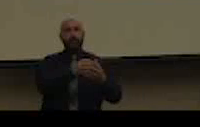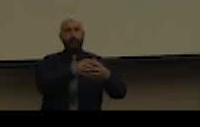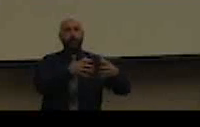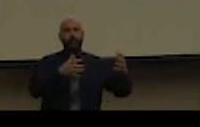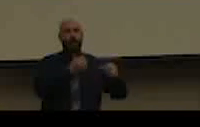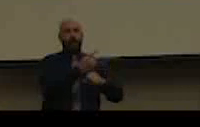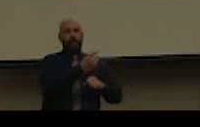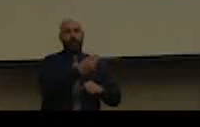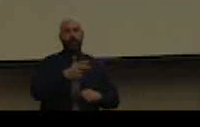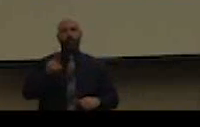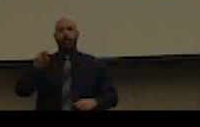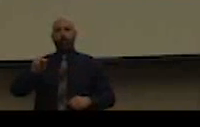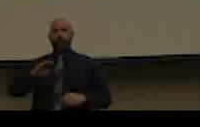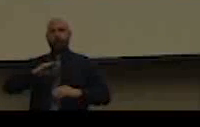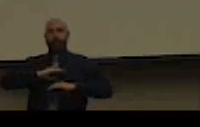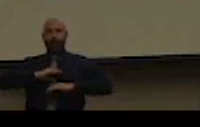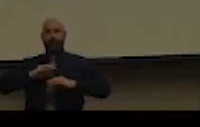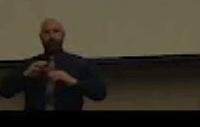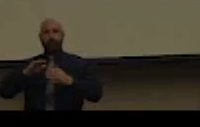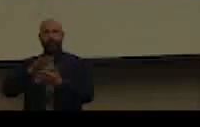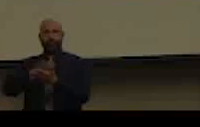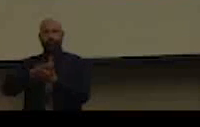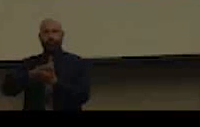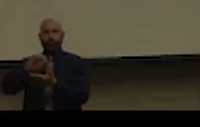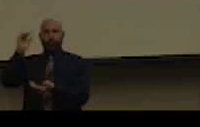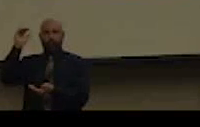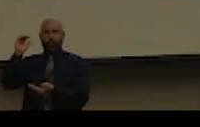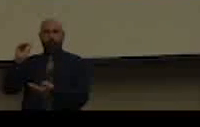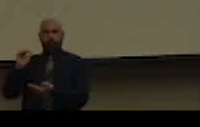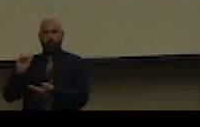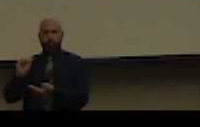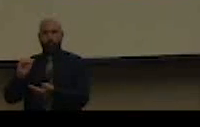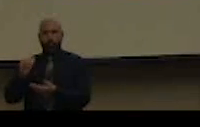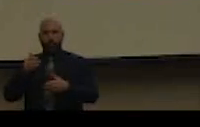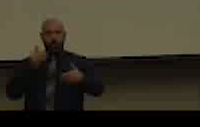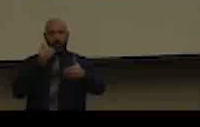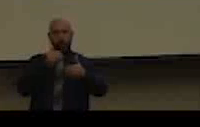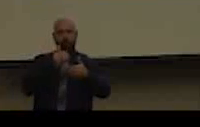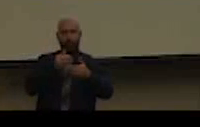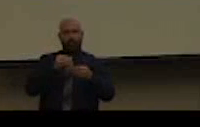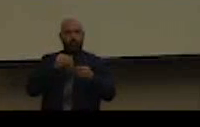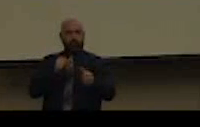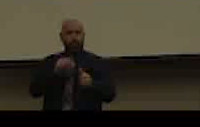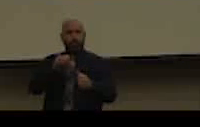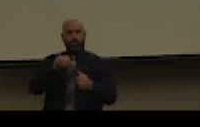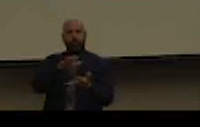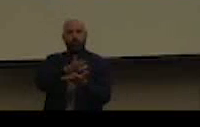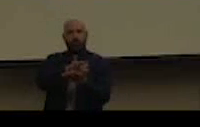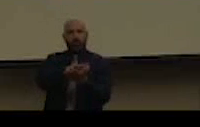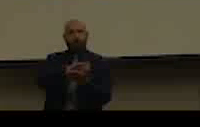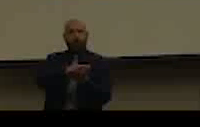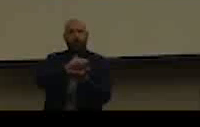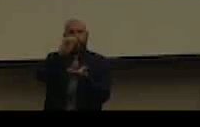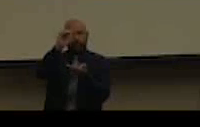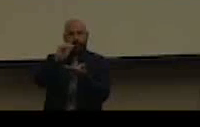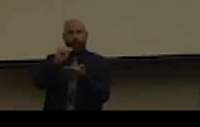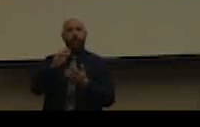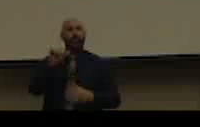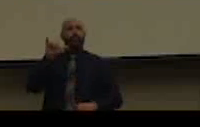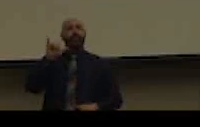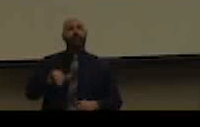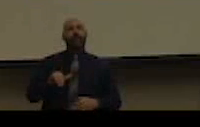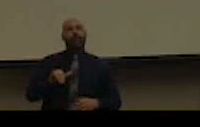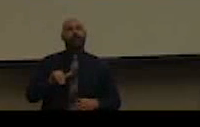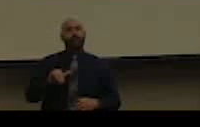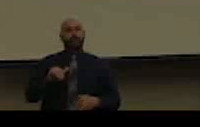down, as well as approaching proficient sites go down, which is exactly the trend that we want to see. We're still not pleased that there, this